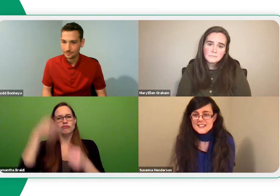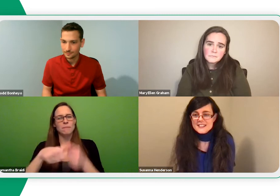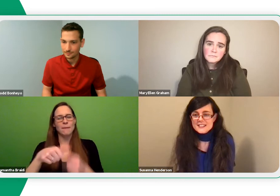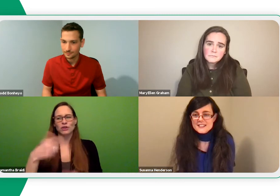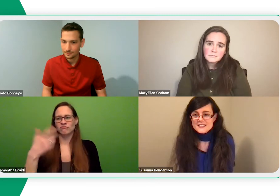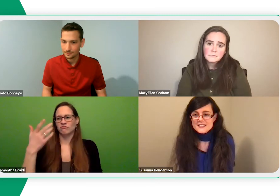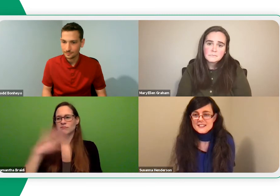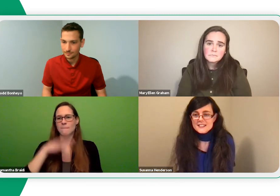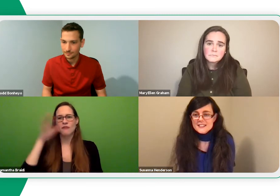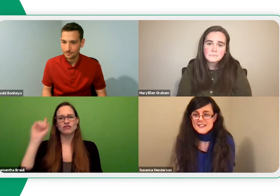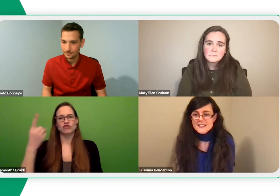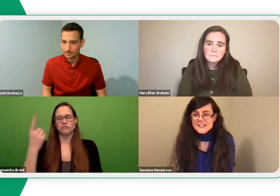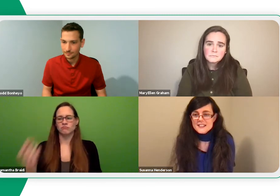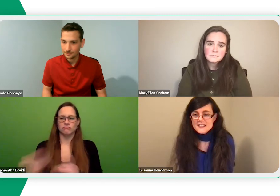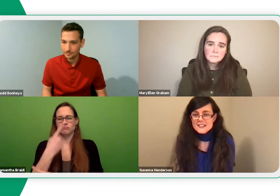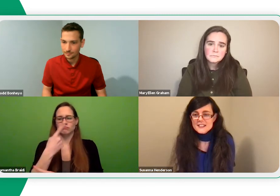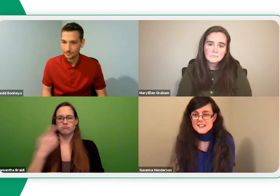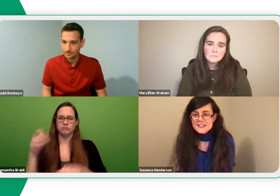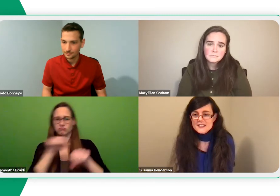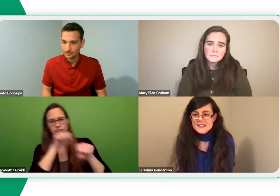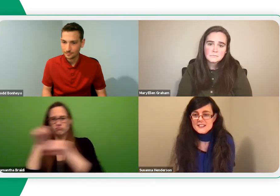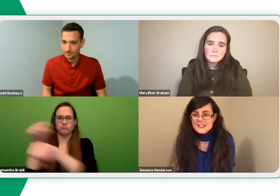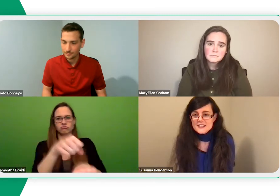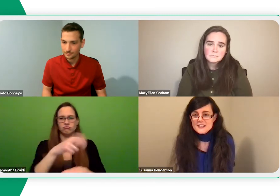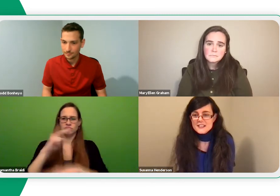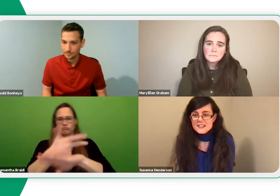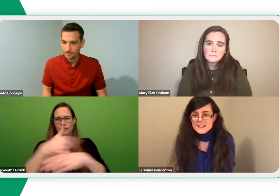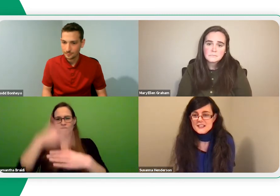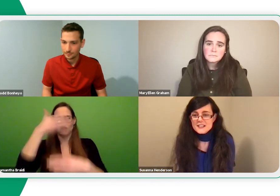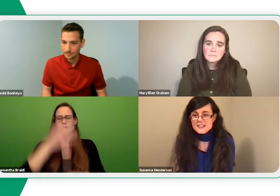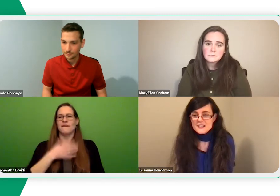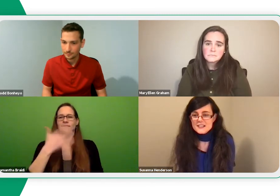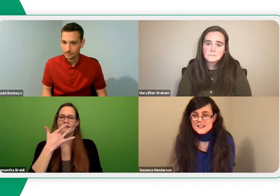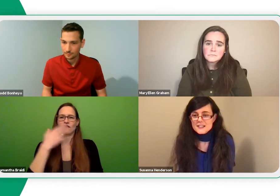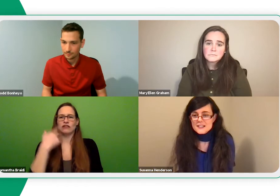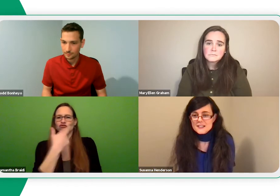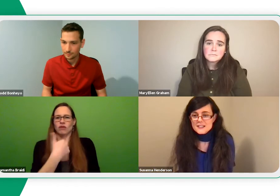correct. And they were telling me a story about their parents